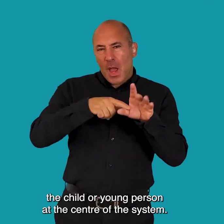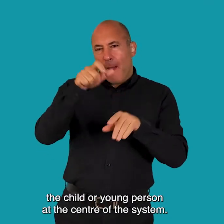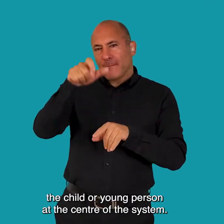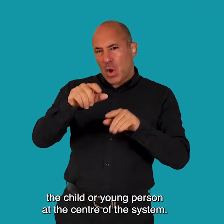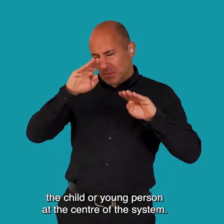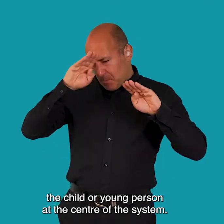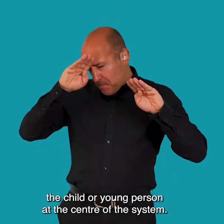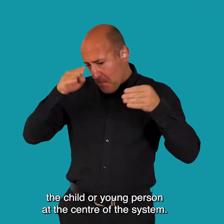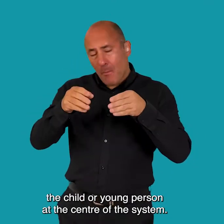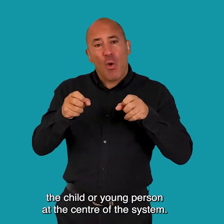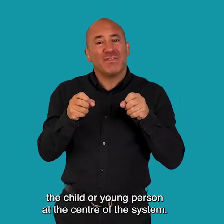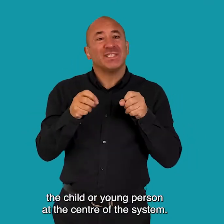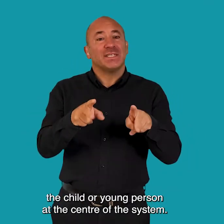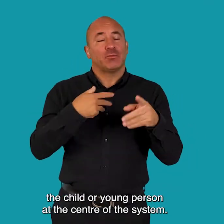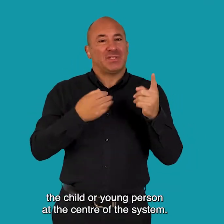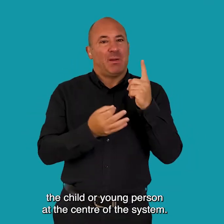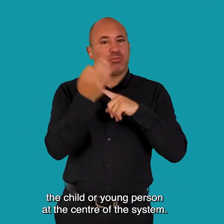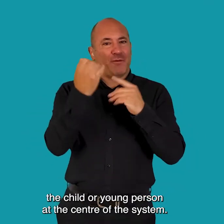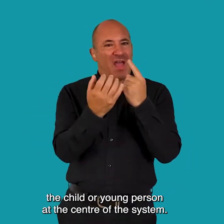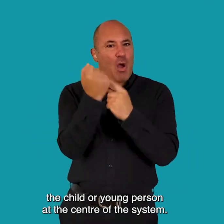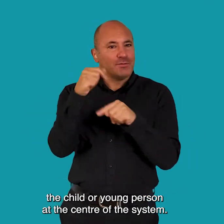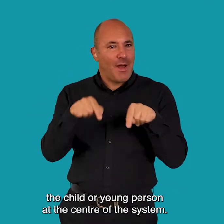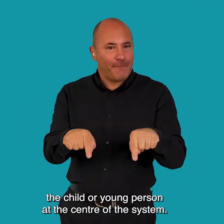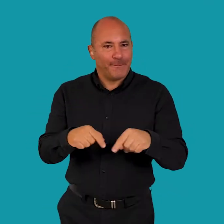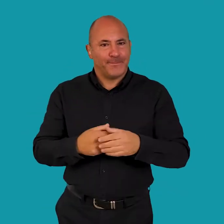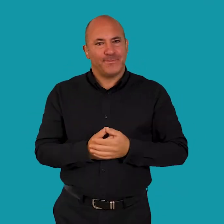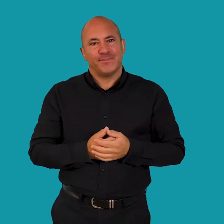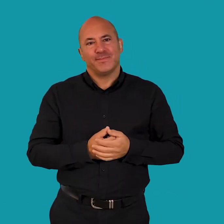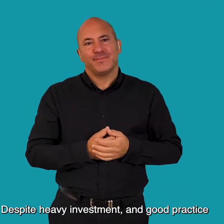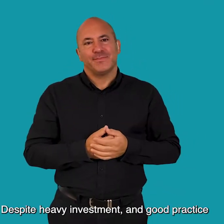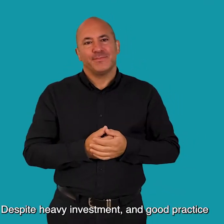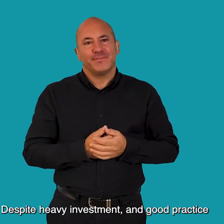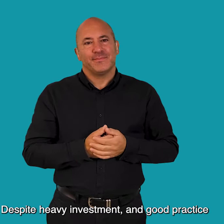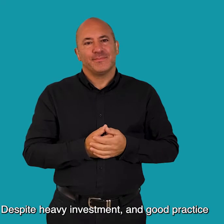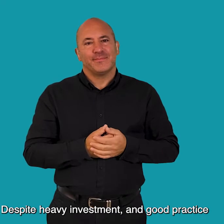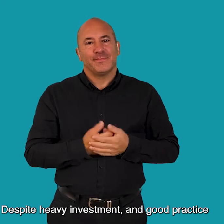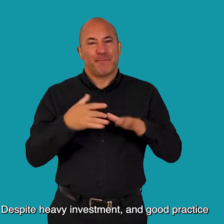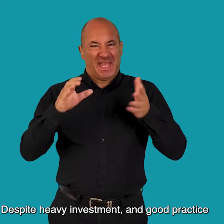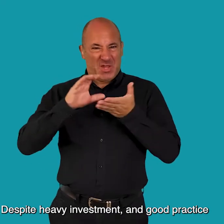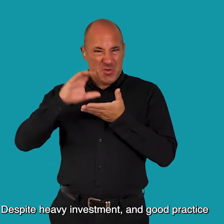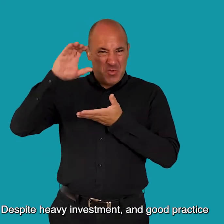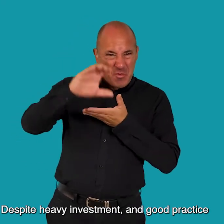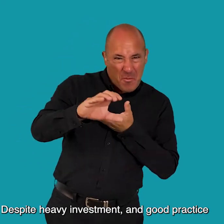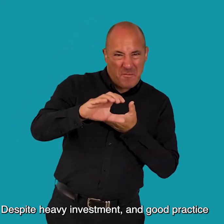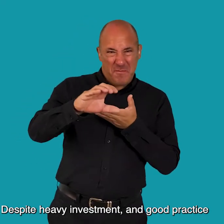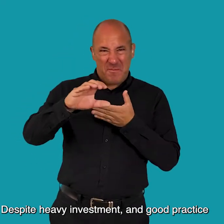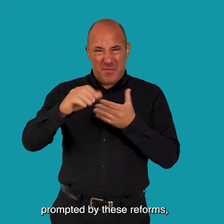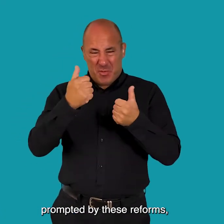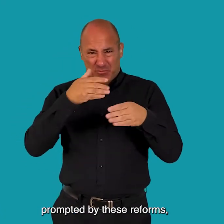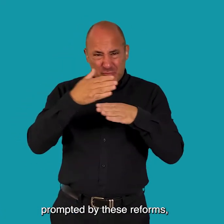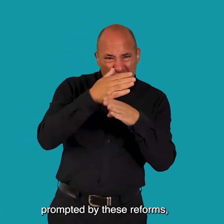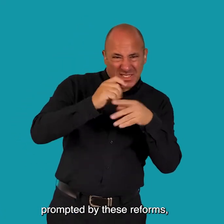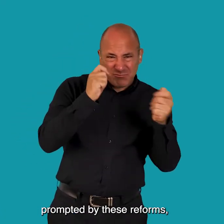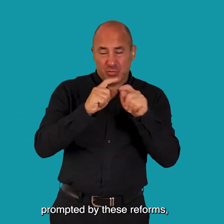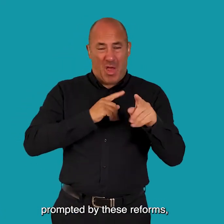child or young person at the centre of the system. Despite heavy investment and good practice prompted by these